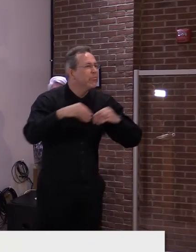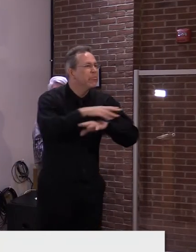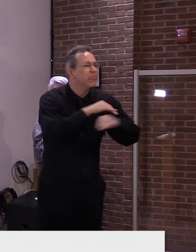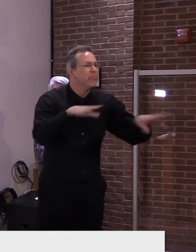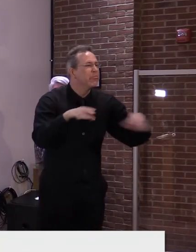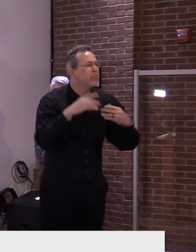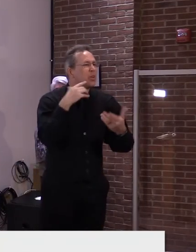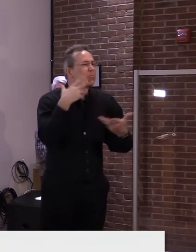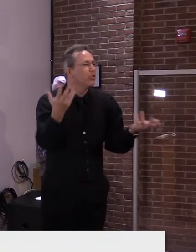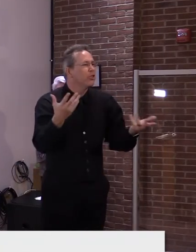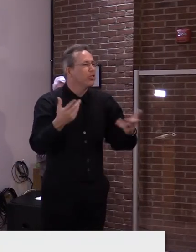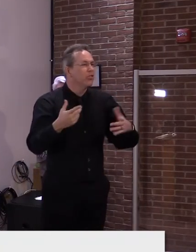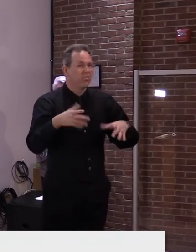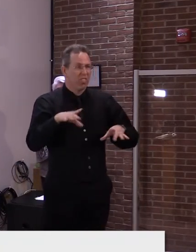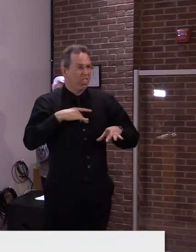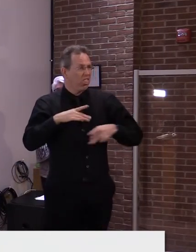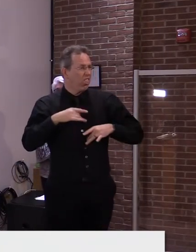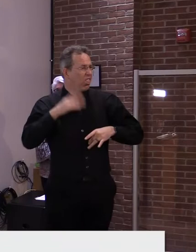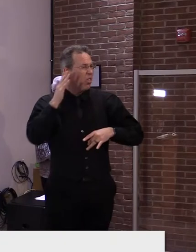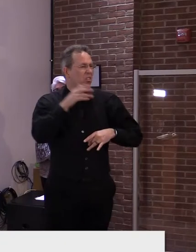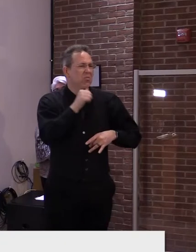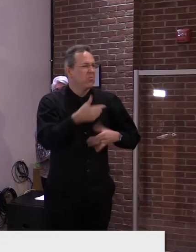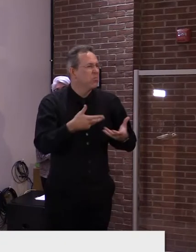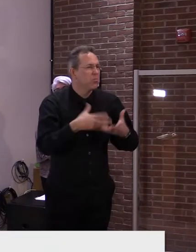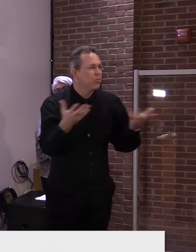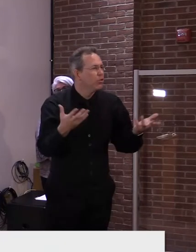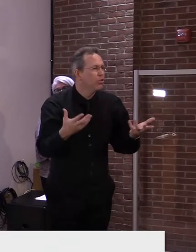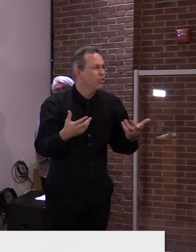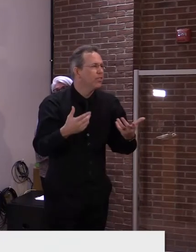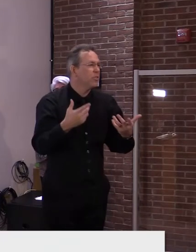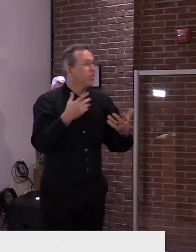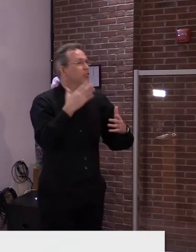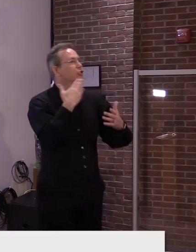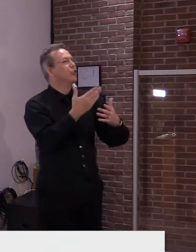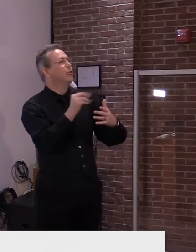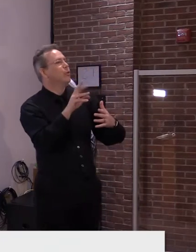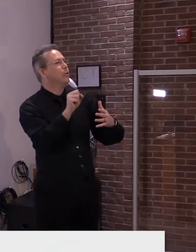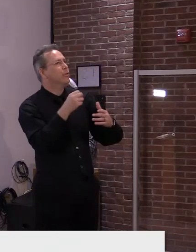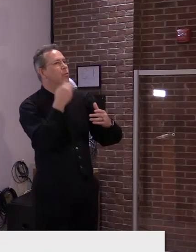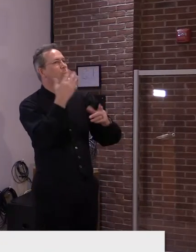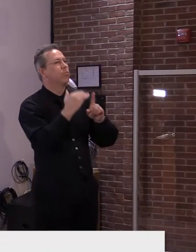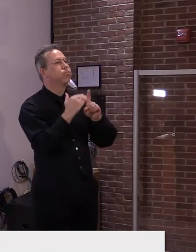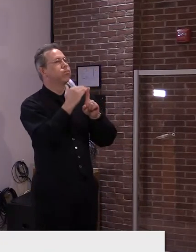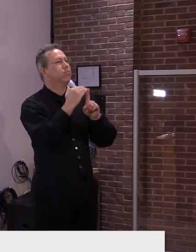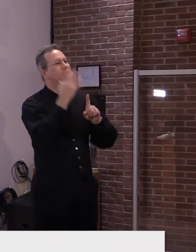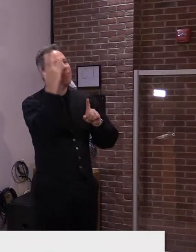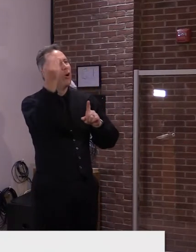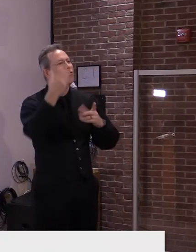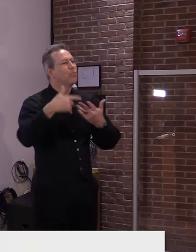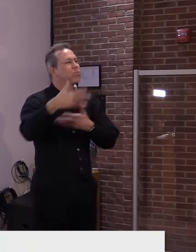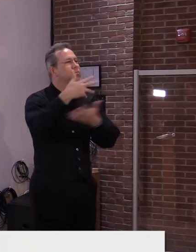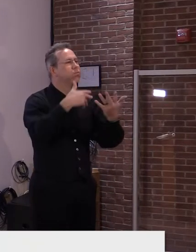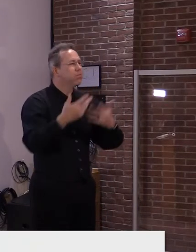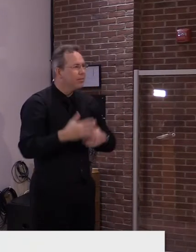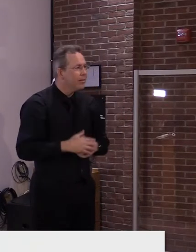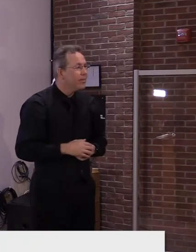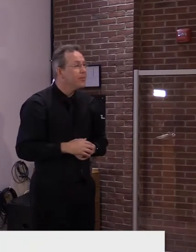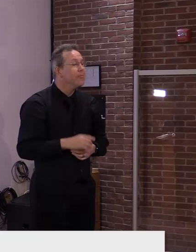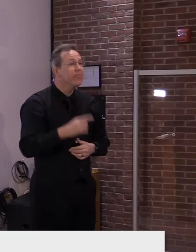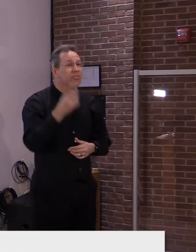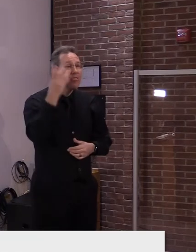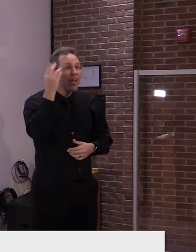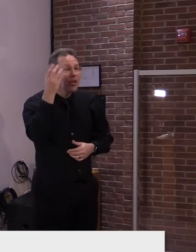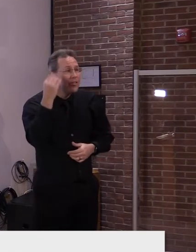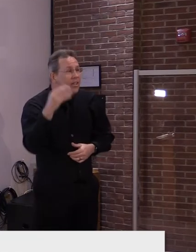of the nicer features, if I could use the word, of the virus. And we've really gotten comfortable